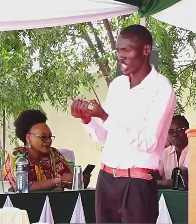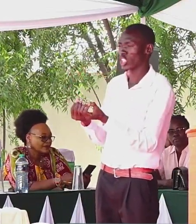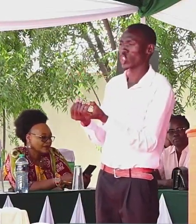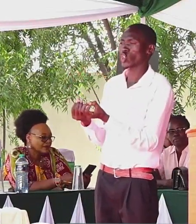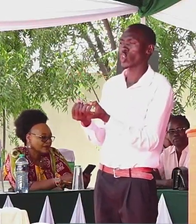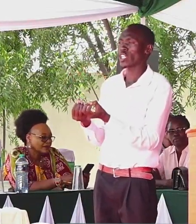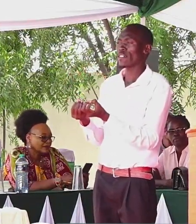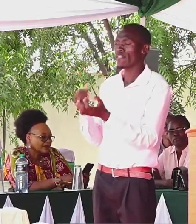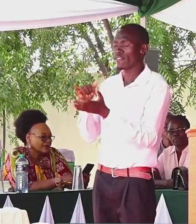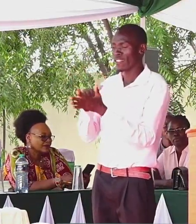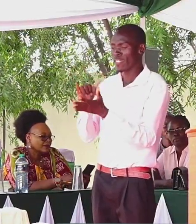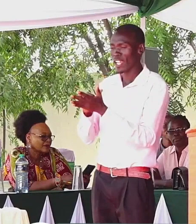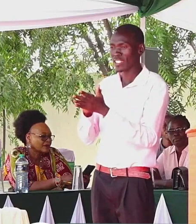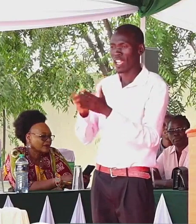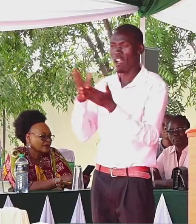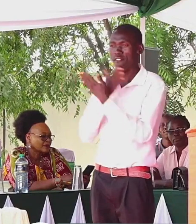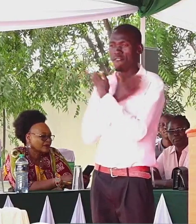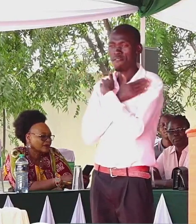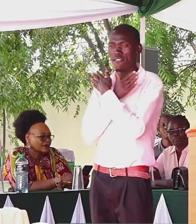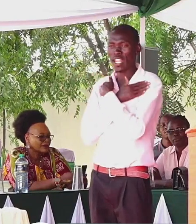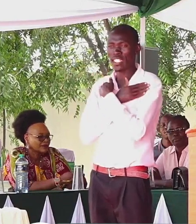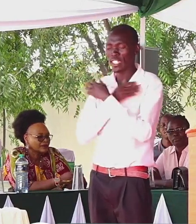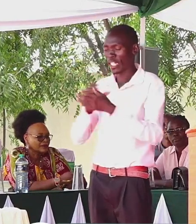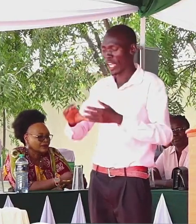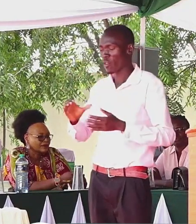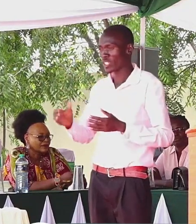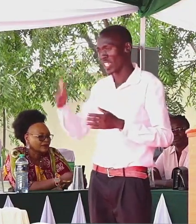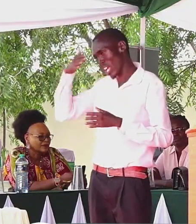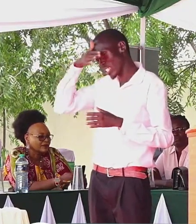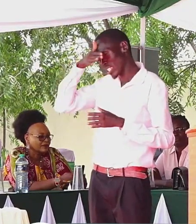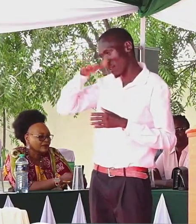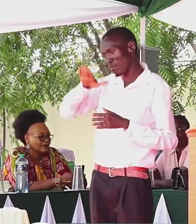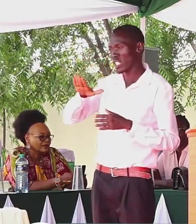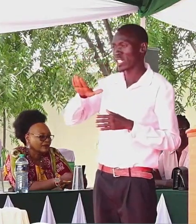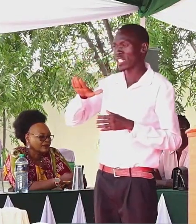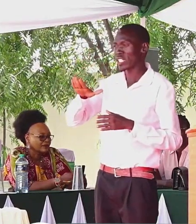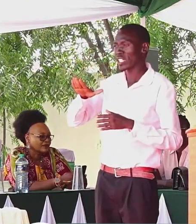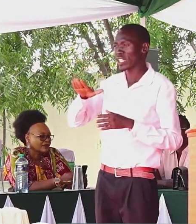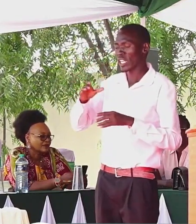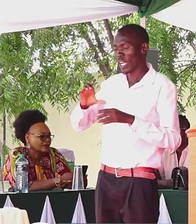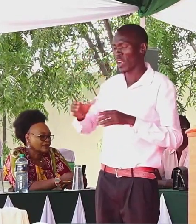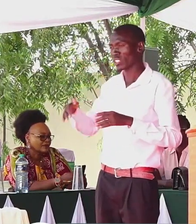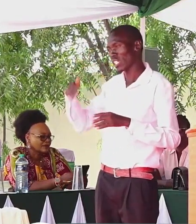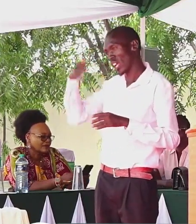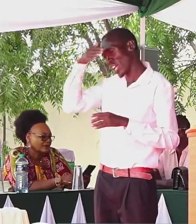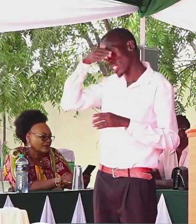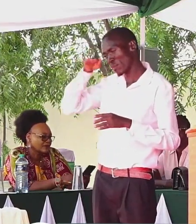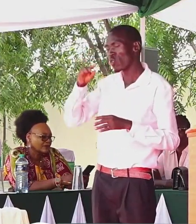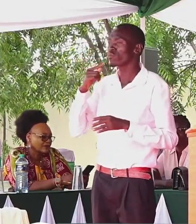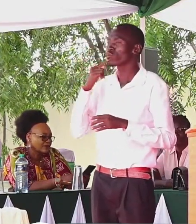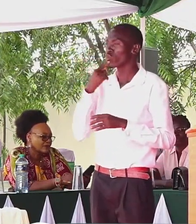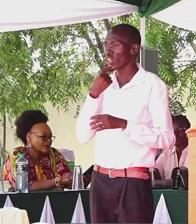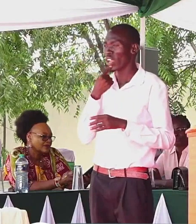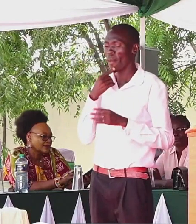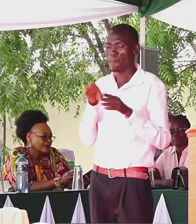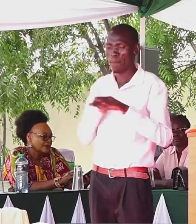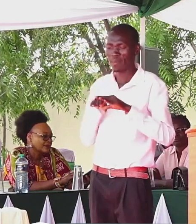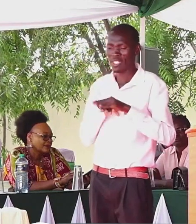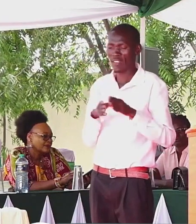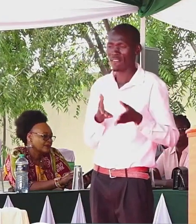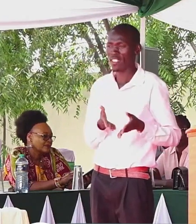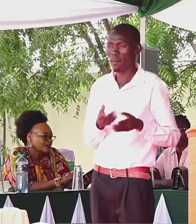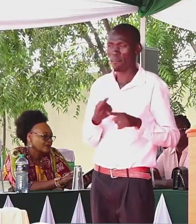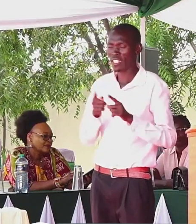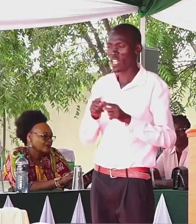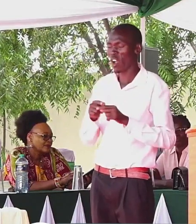and also our friends, the County Assembly. The County Assembly of Turkana, the members are here, but I'm not the one